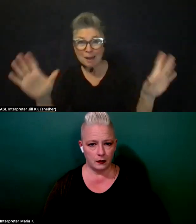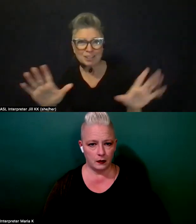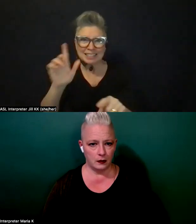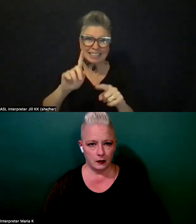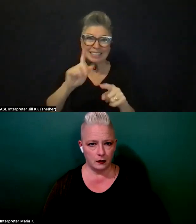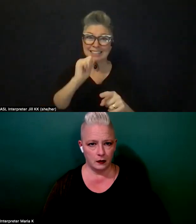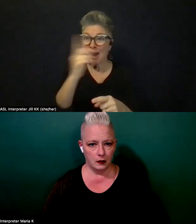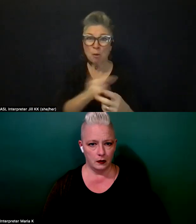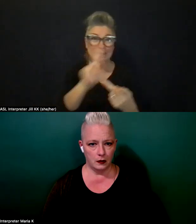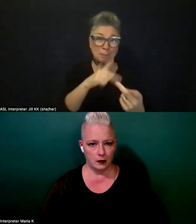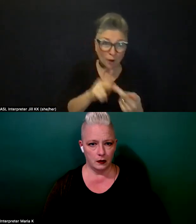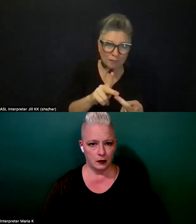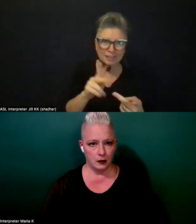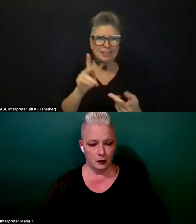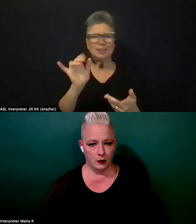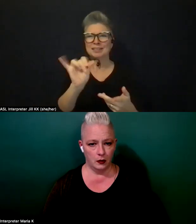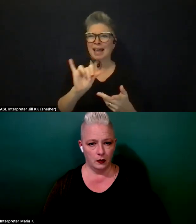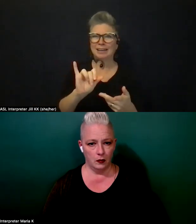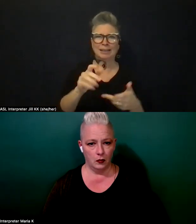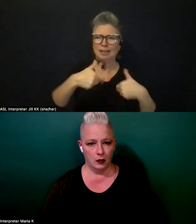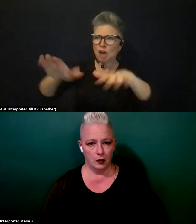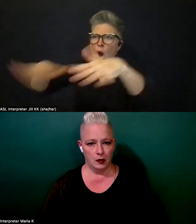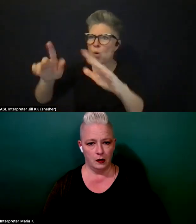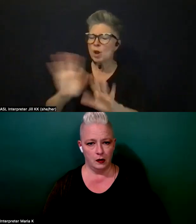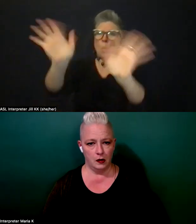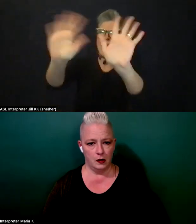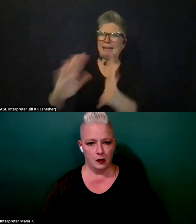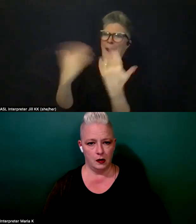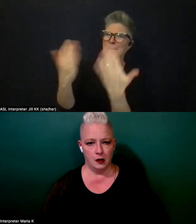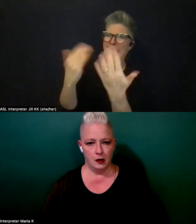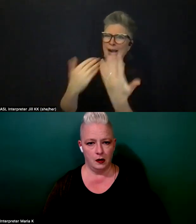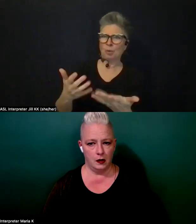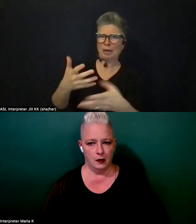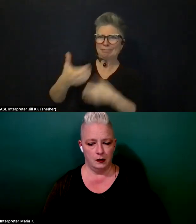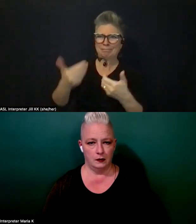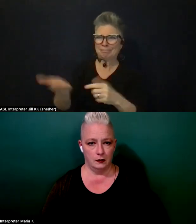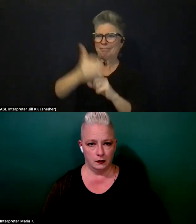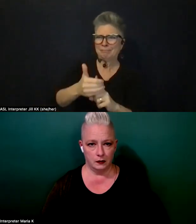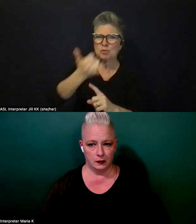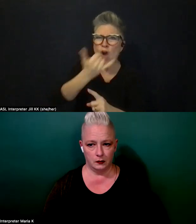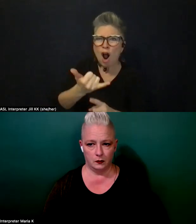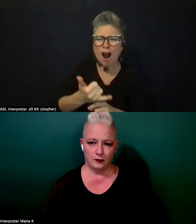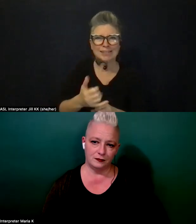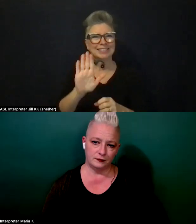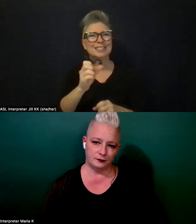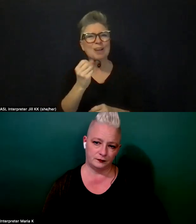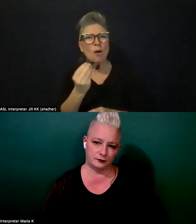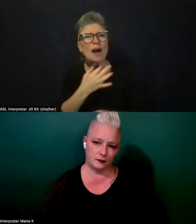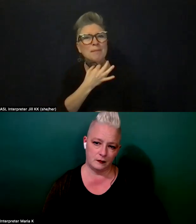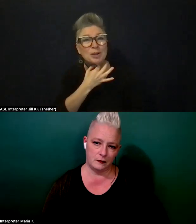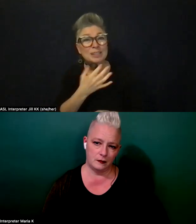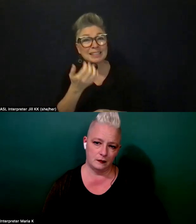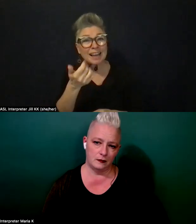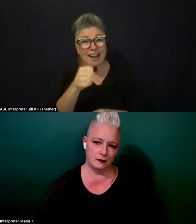go on the first try of the week. Come back over here, we got it wrong. So any like bloopers or any experience where